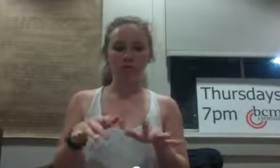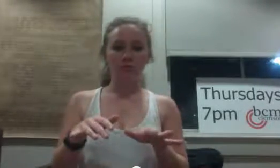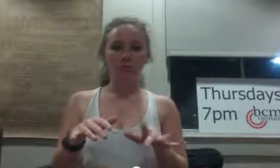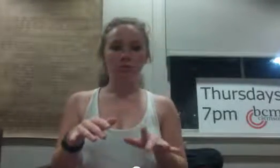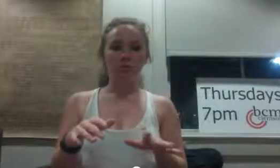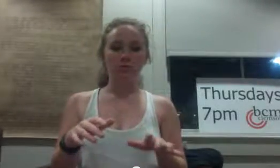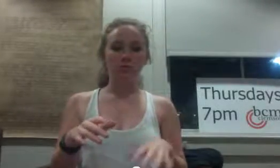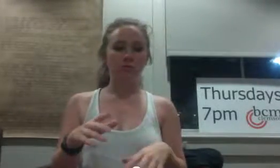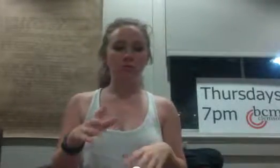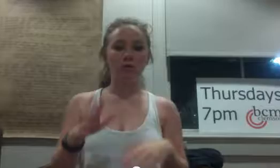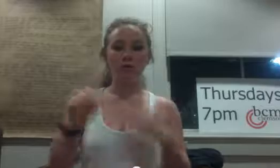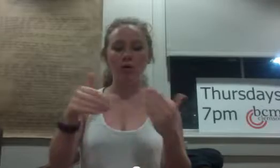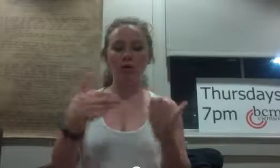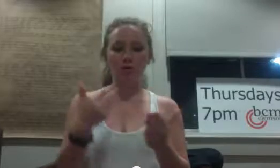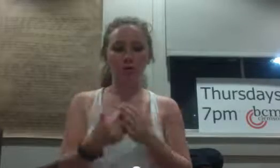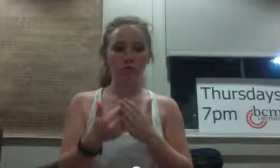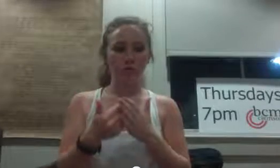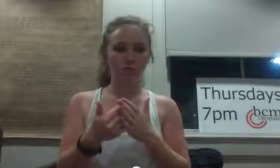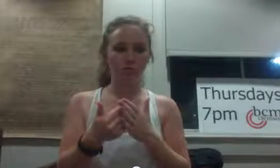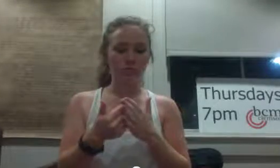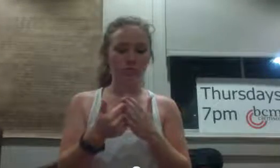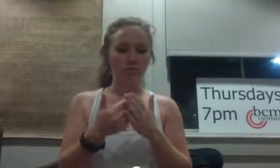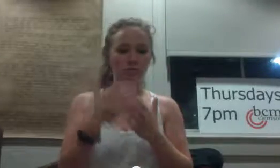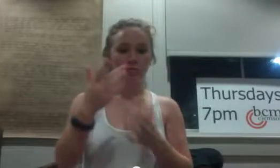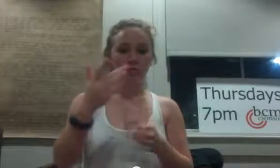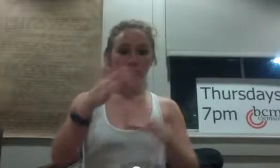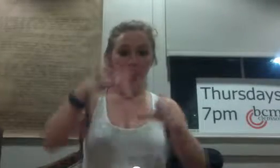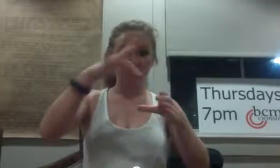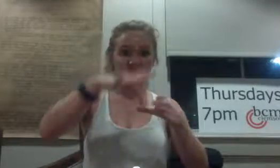There's different sizes and shapes of bacteria.